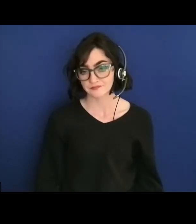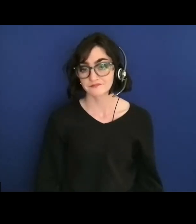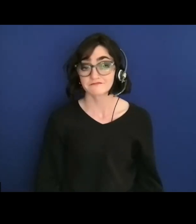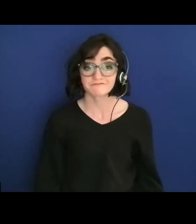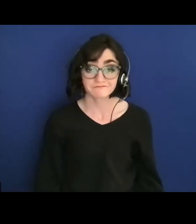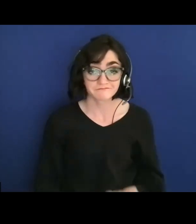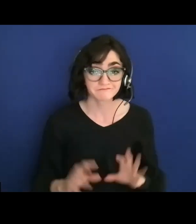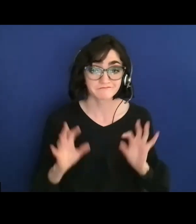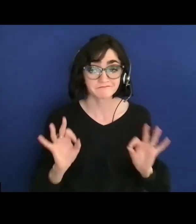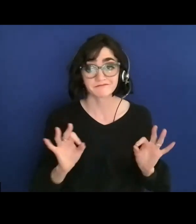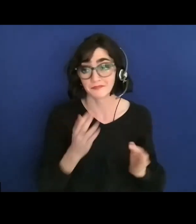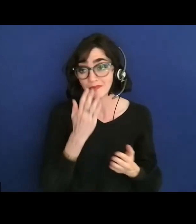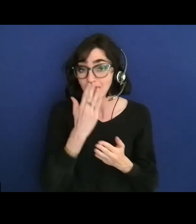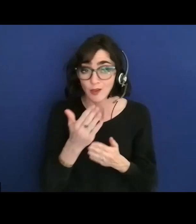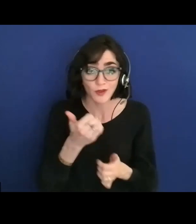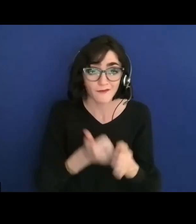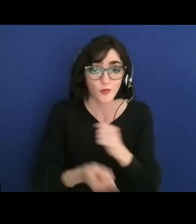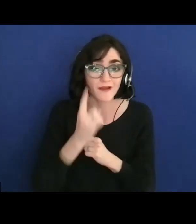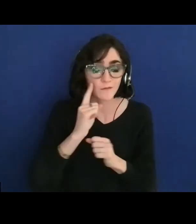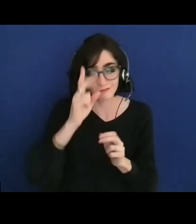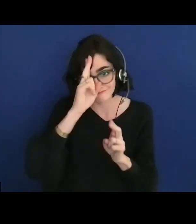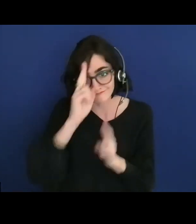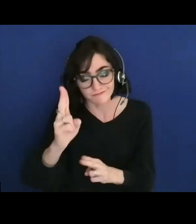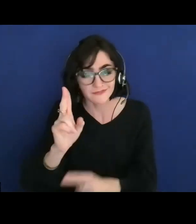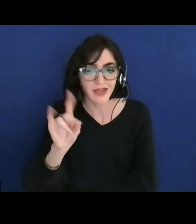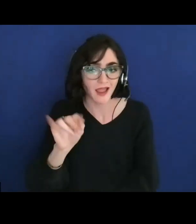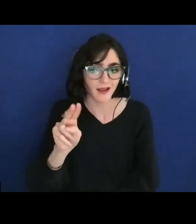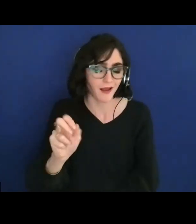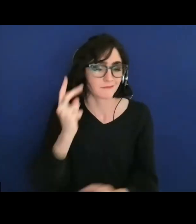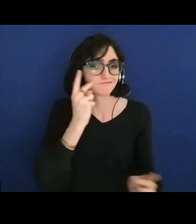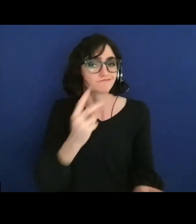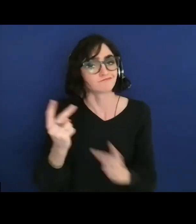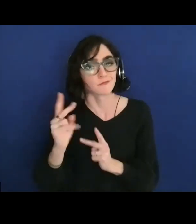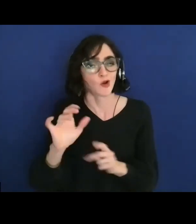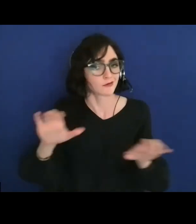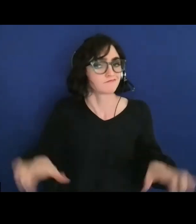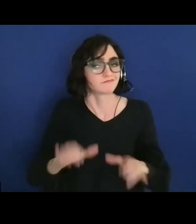Thank you, everyone, for taking that moment to honor Diana and her memory and contributions to our community.